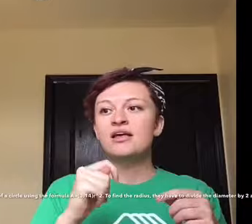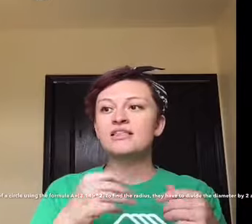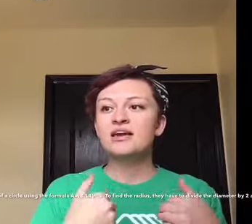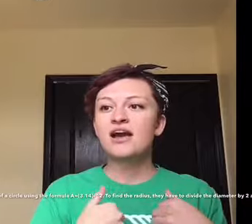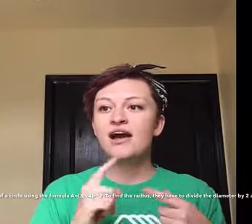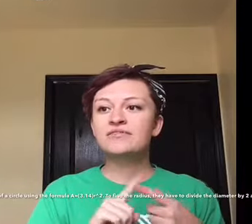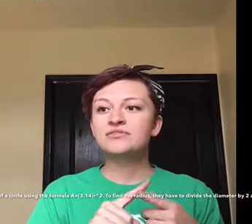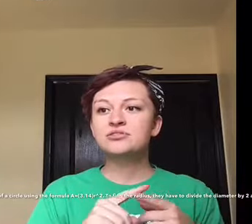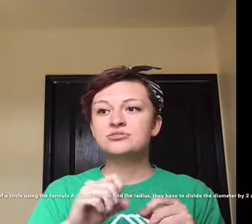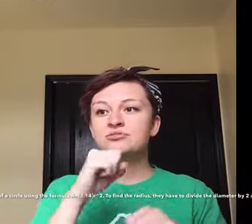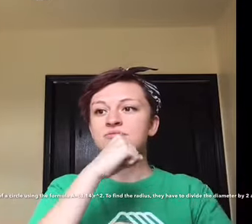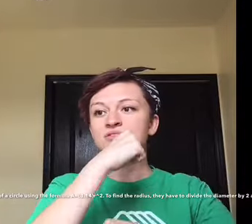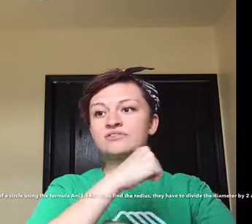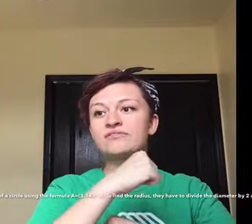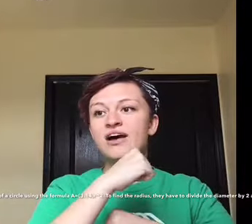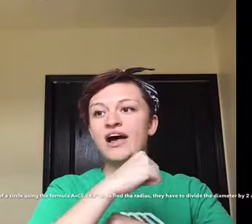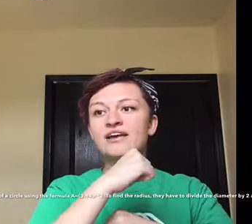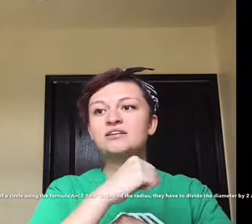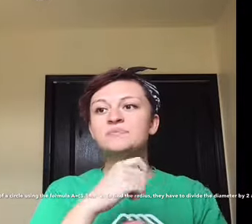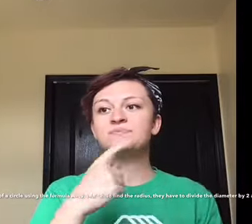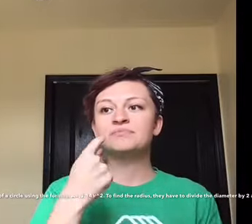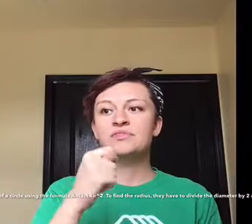They have to divide the